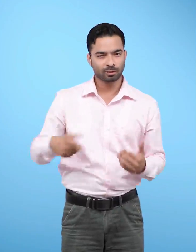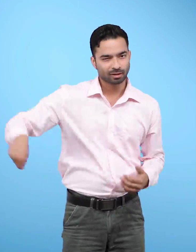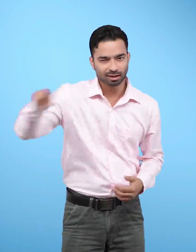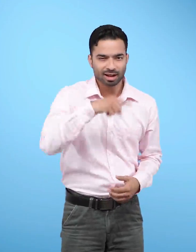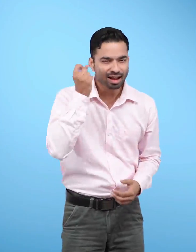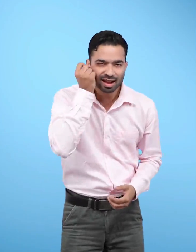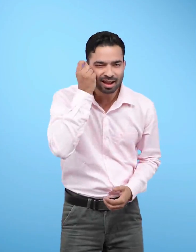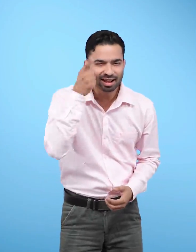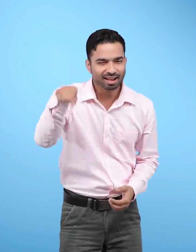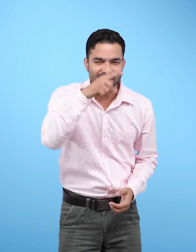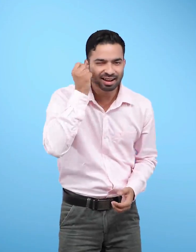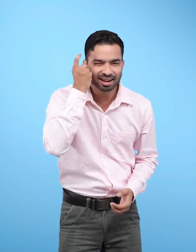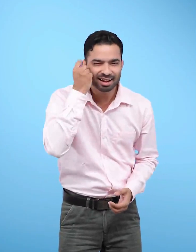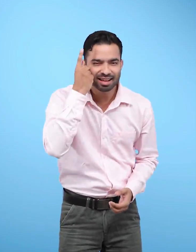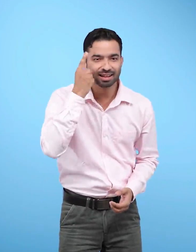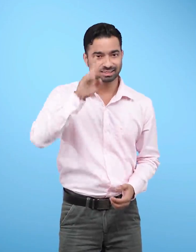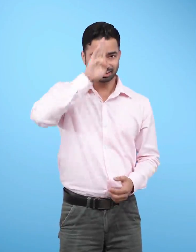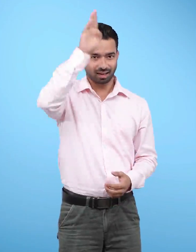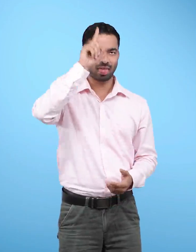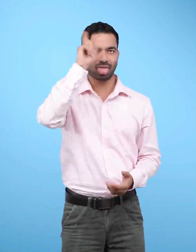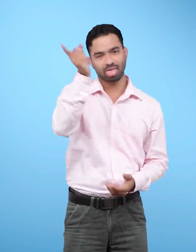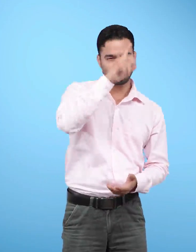Now do you understand why the king fainted?